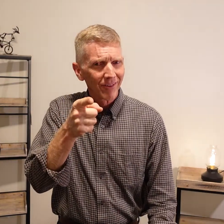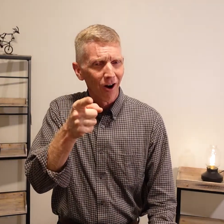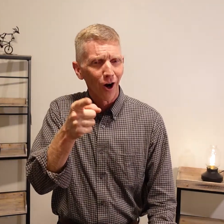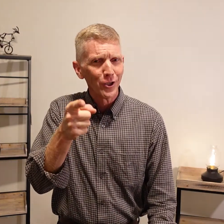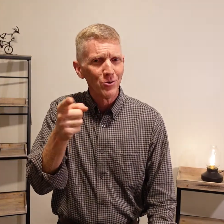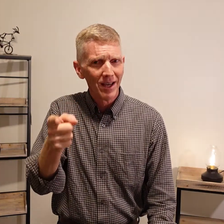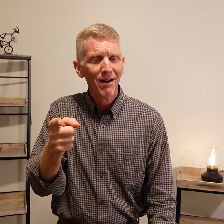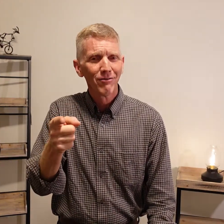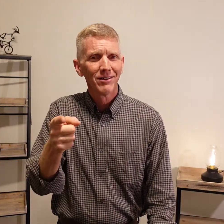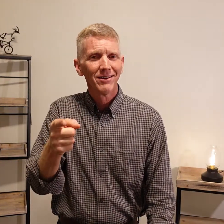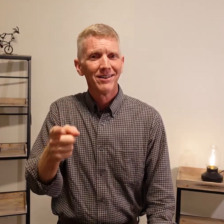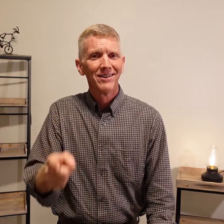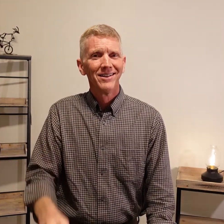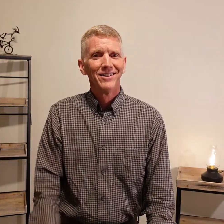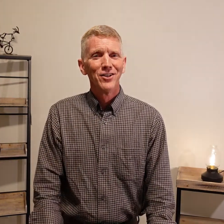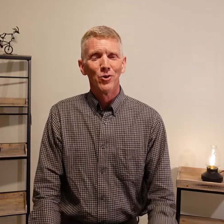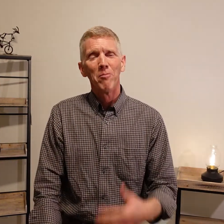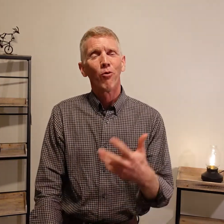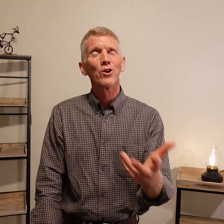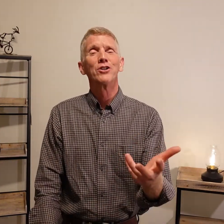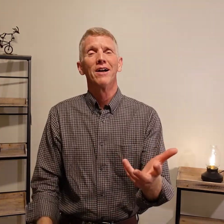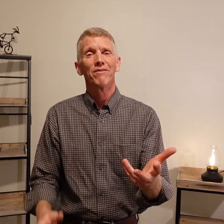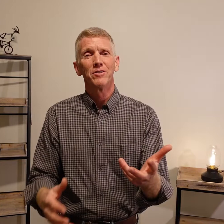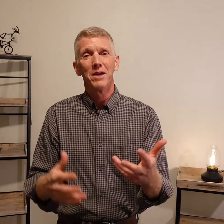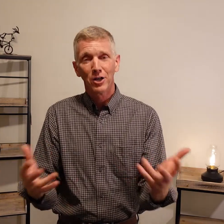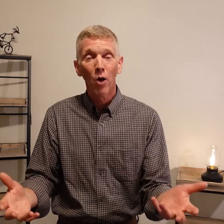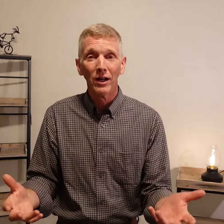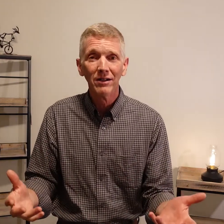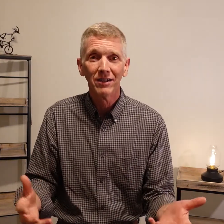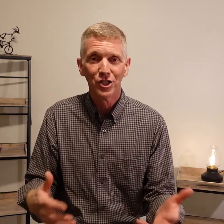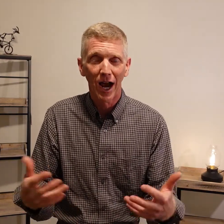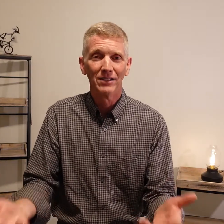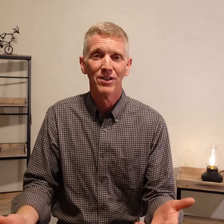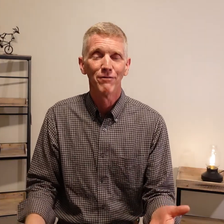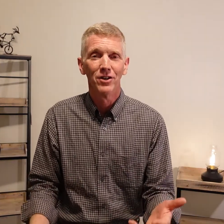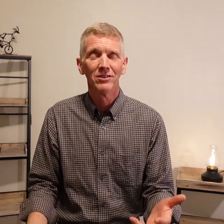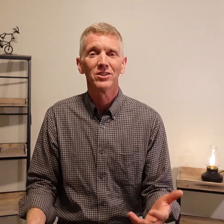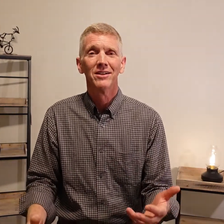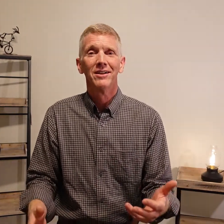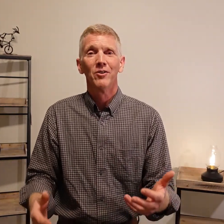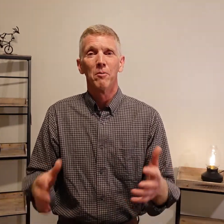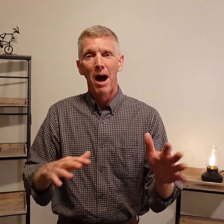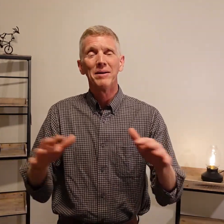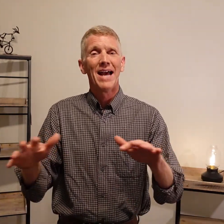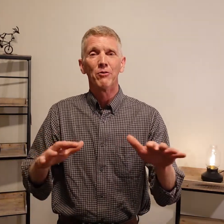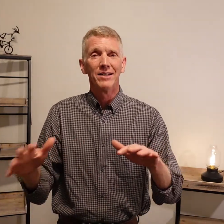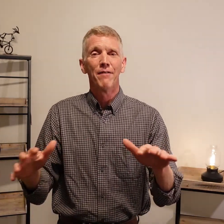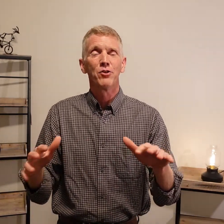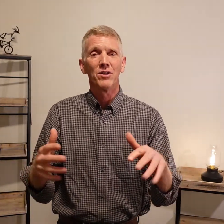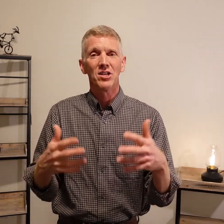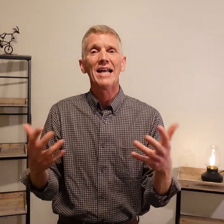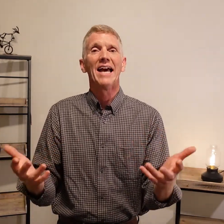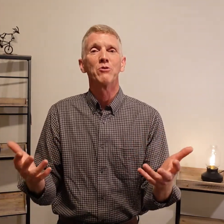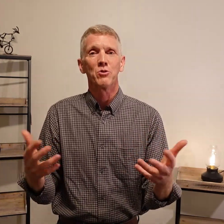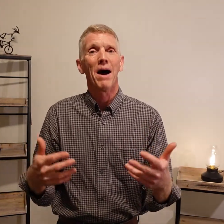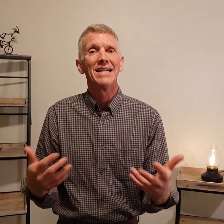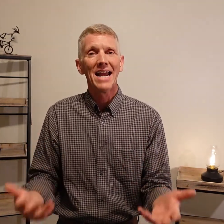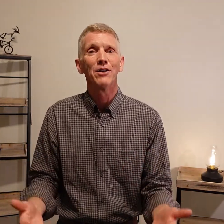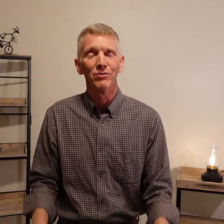Are you deaf? So I'm fortunate enough to be a CODA, a child of deaf adults, where mom and dad were deaf, so the sign language was my native